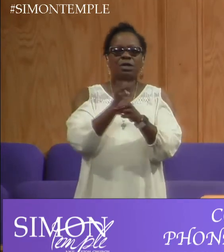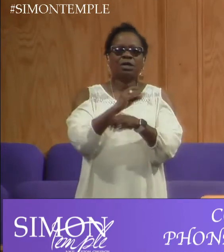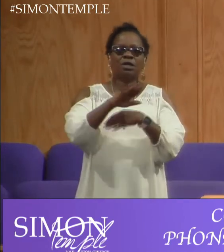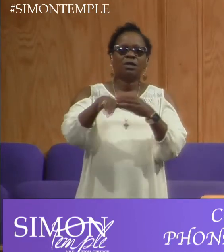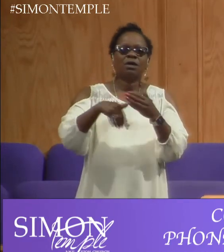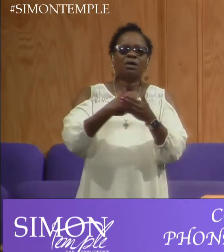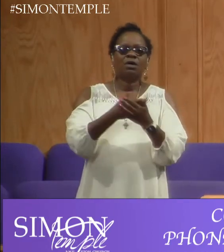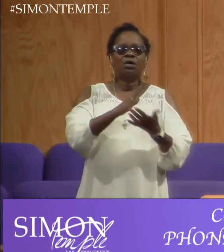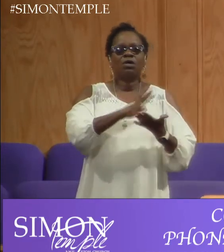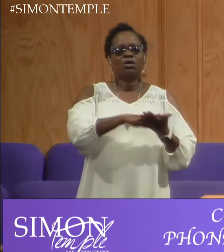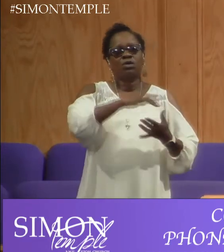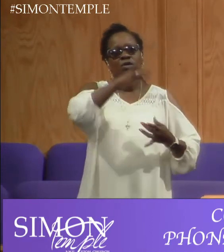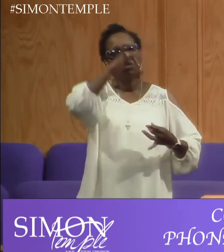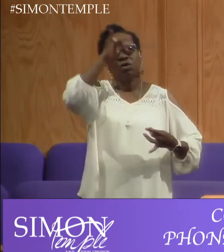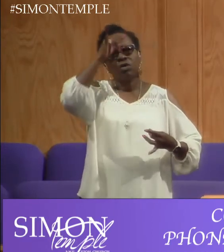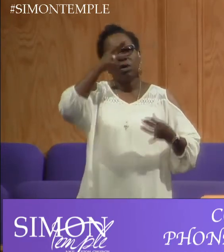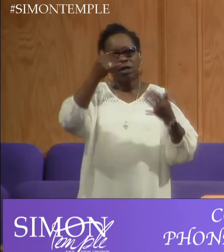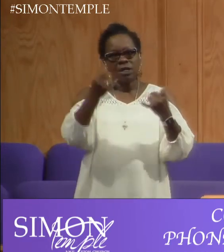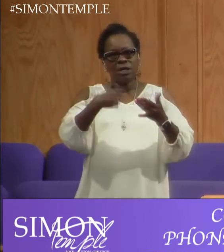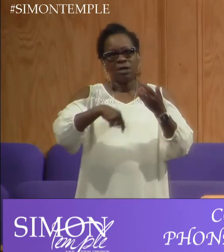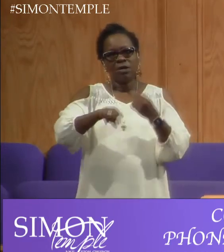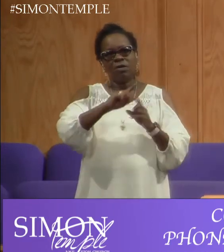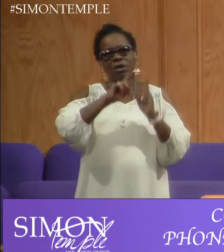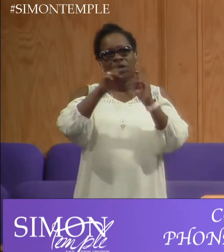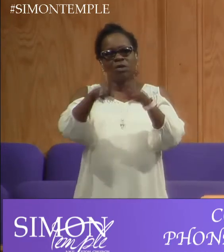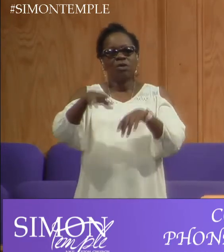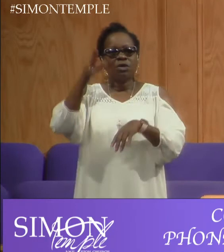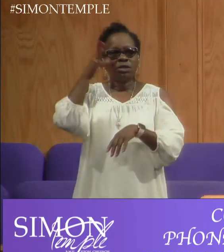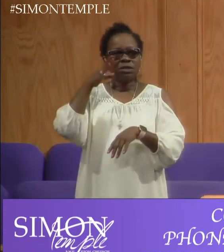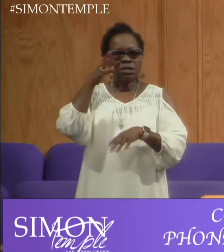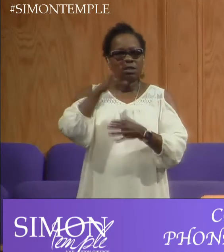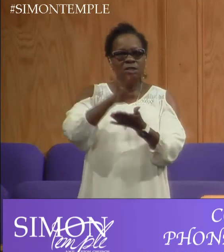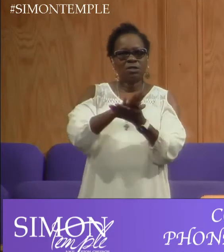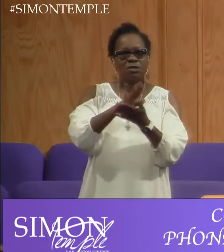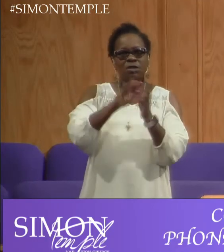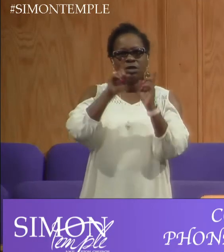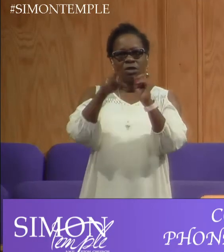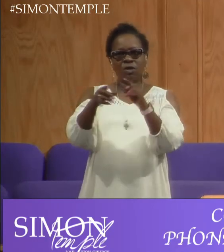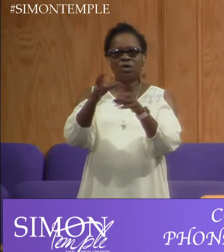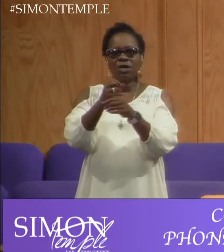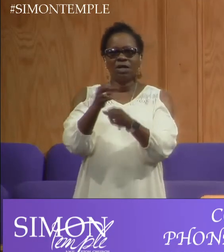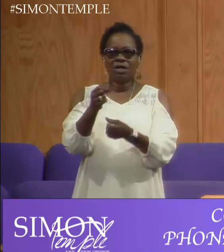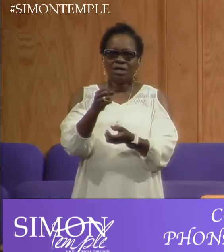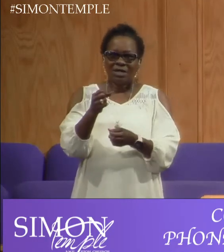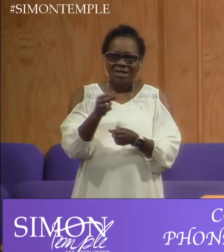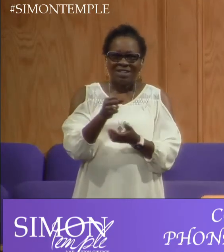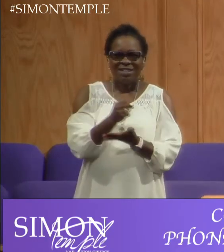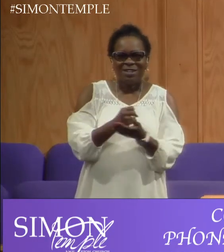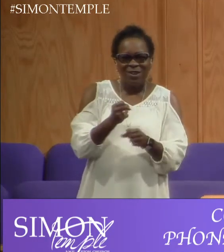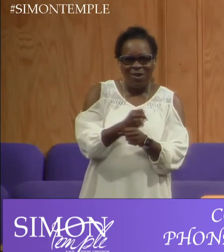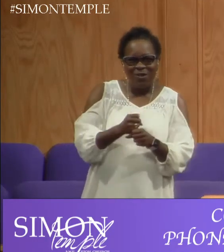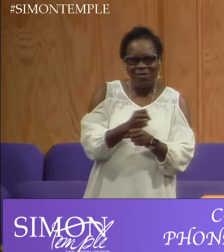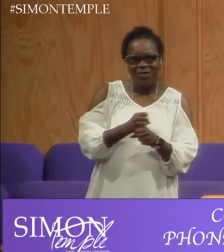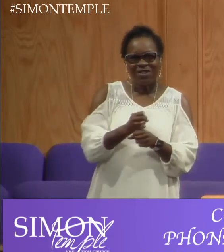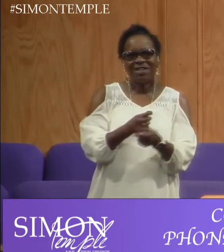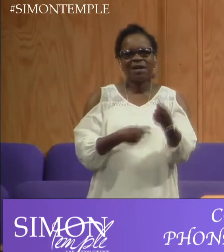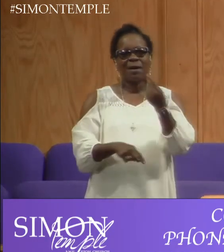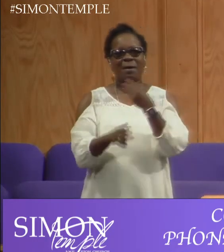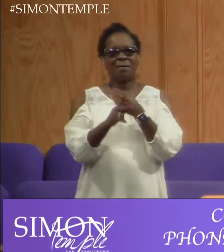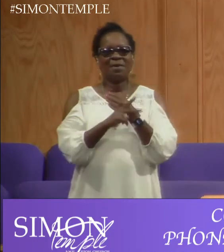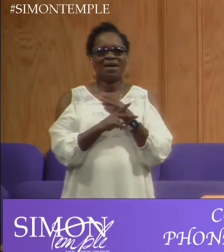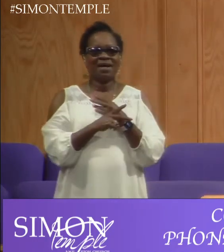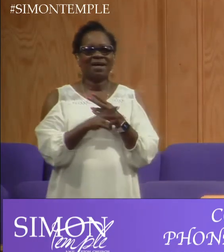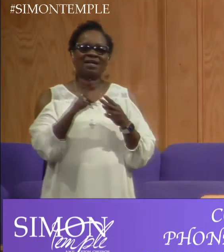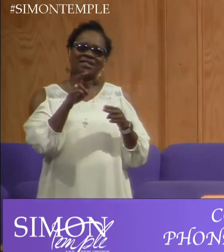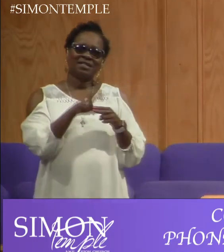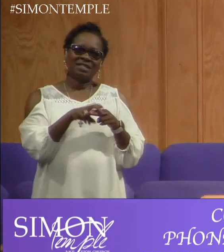into Sunday school at 10 o'clock. Please join us for Sunday. Go get you a cup of coffee. Come on back to your lazy boy, back to